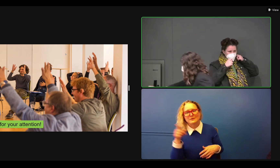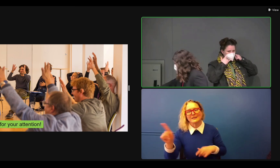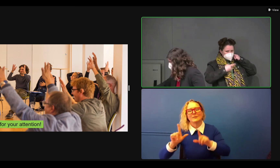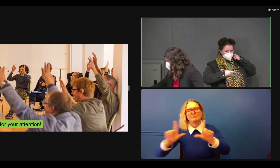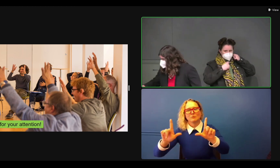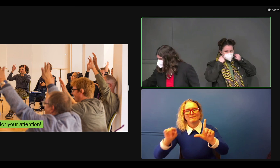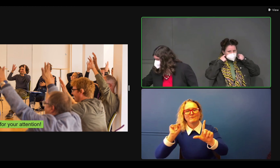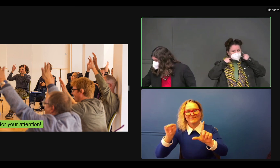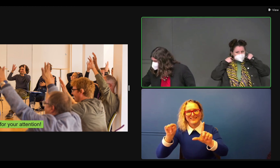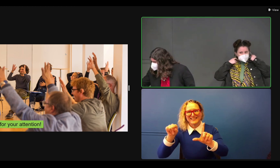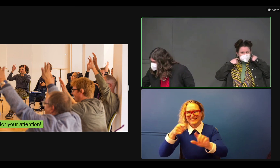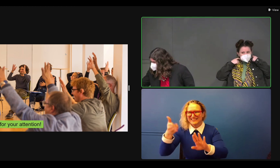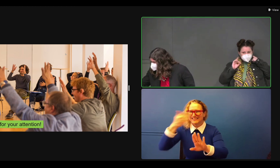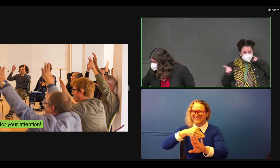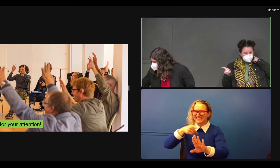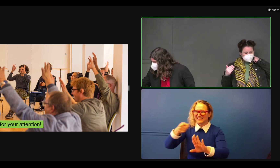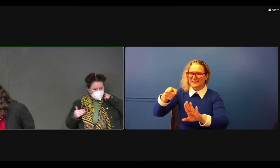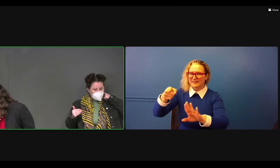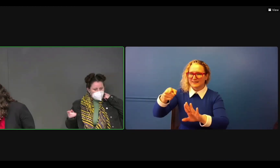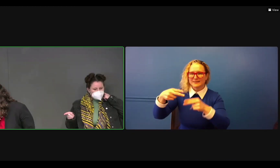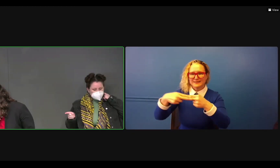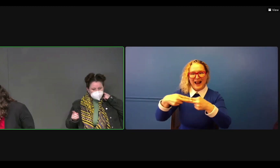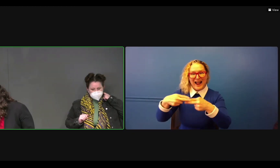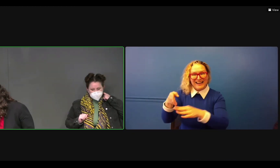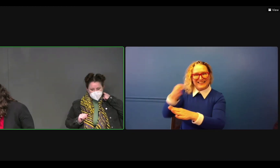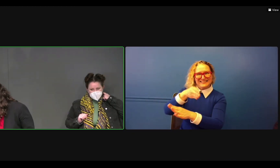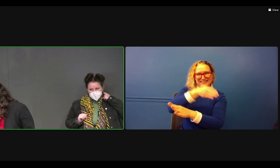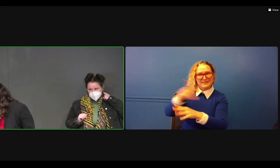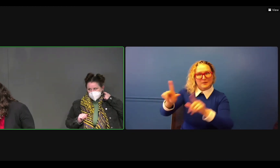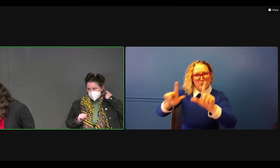video. Is it all right if I take my mask off?